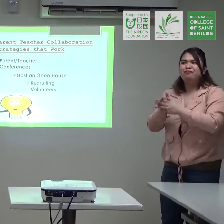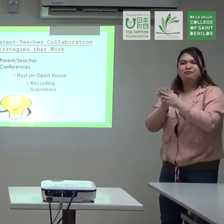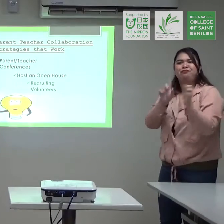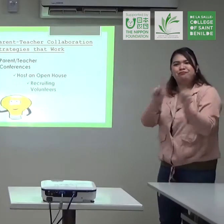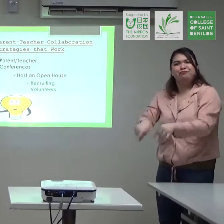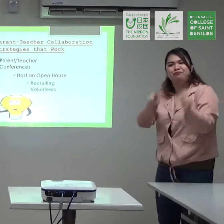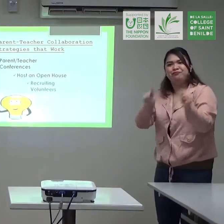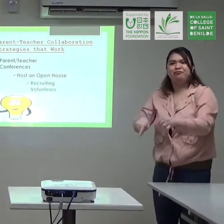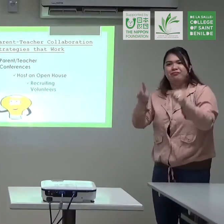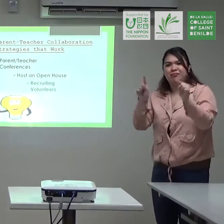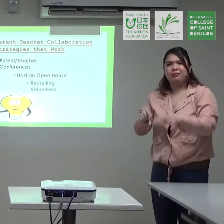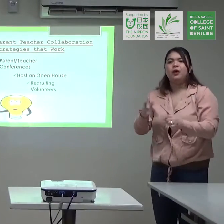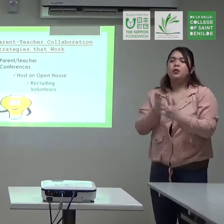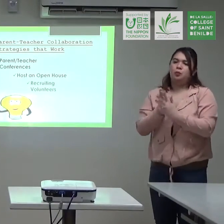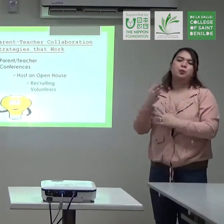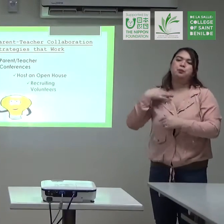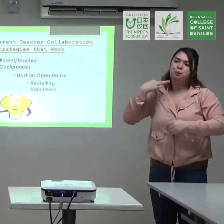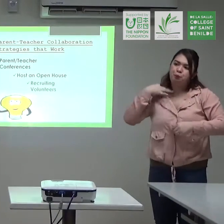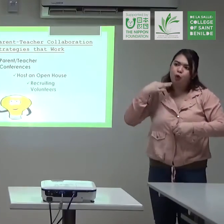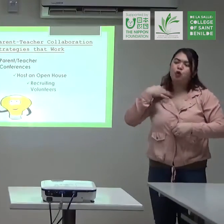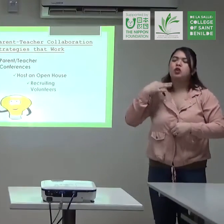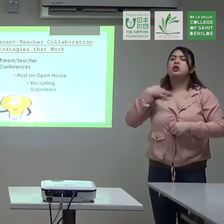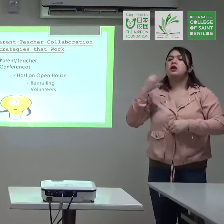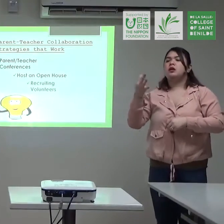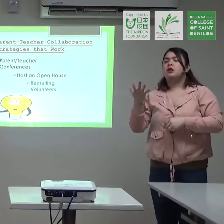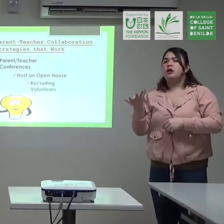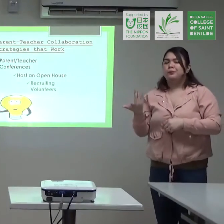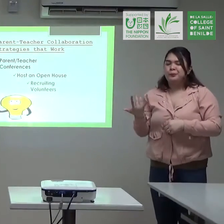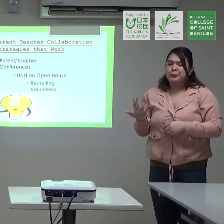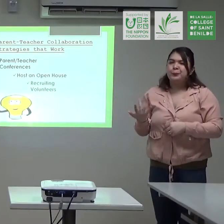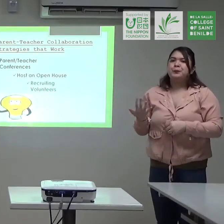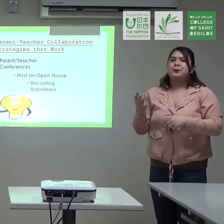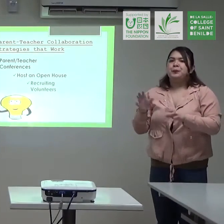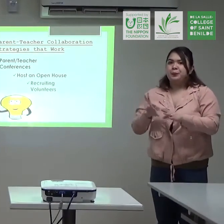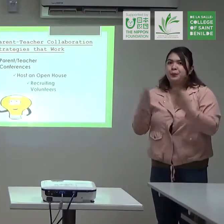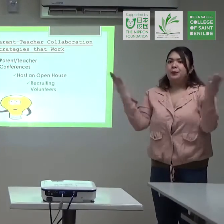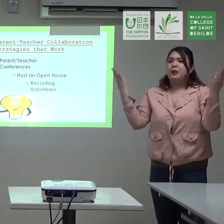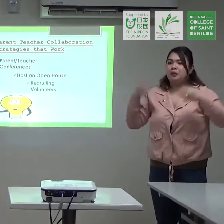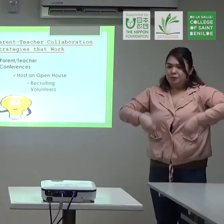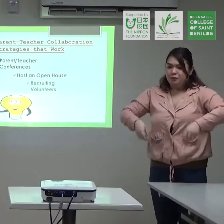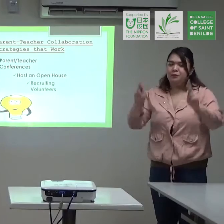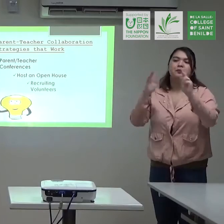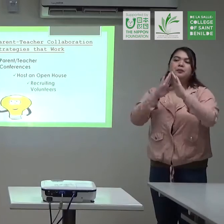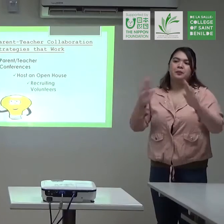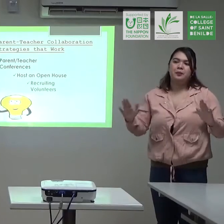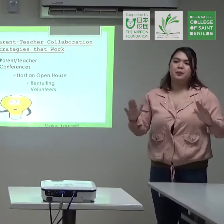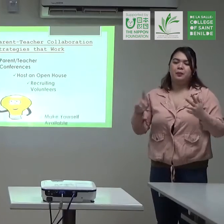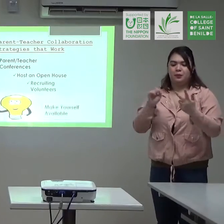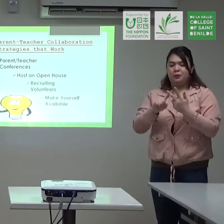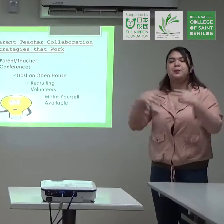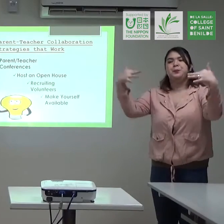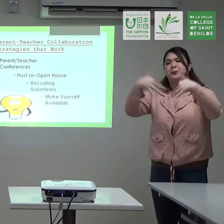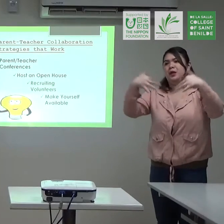in. Through volunteering, through open house, through